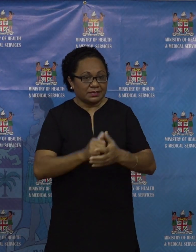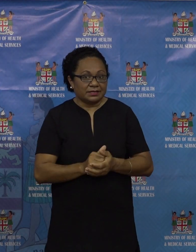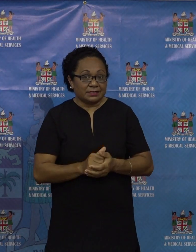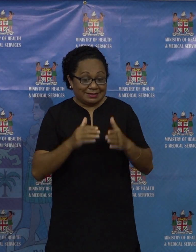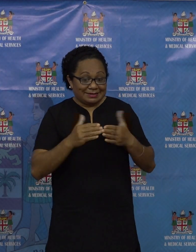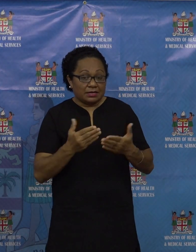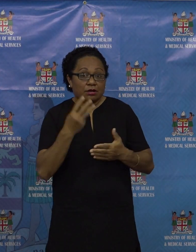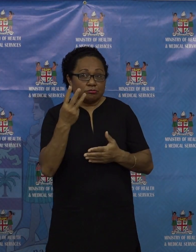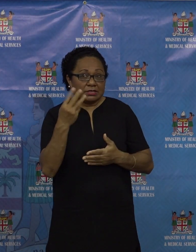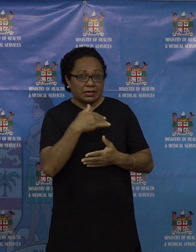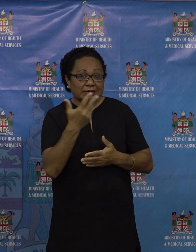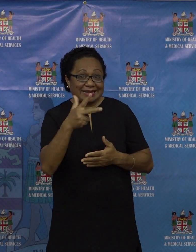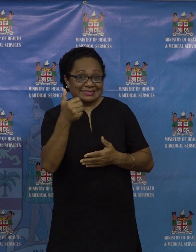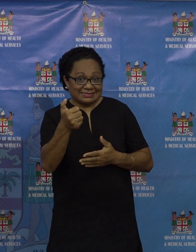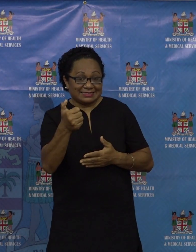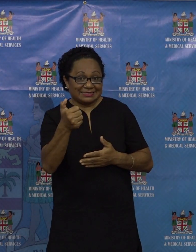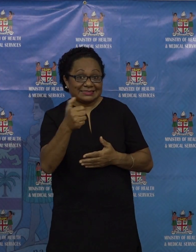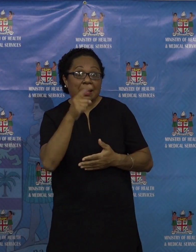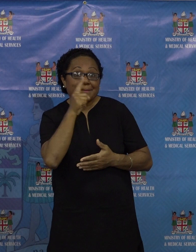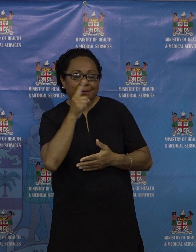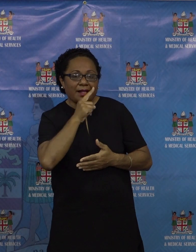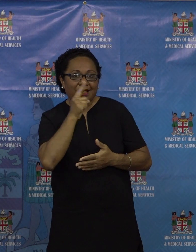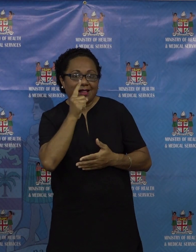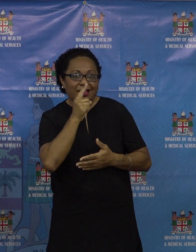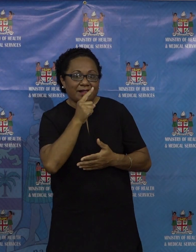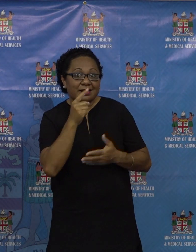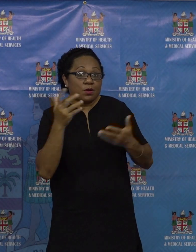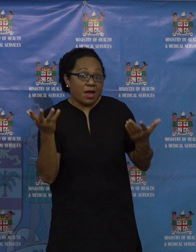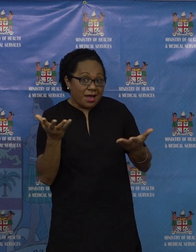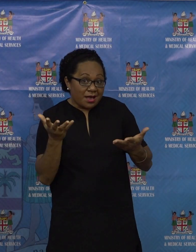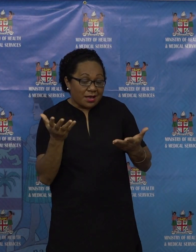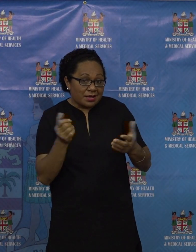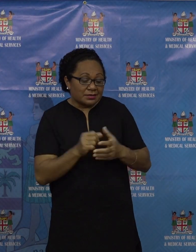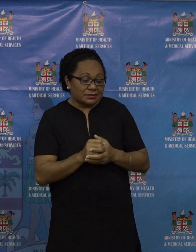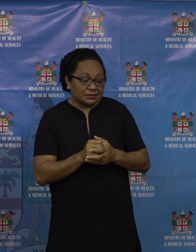have 386 individuals admitted in our